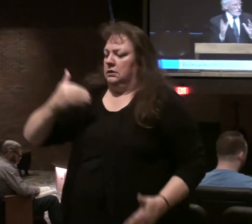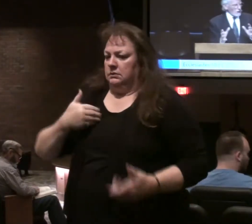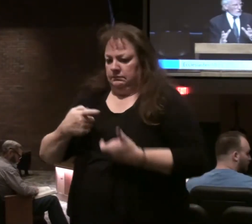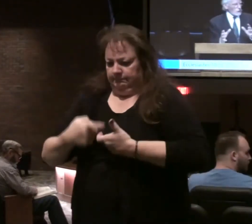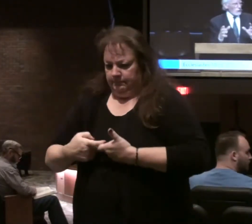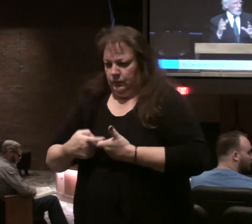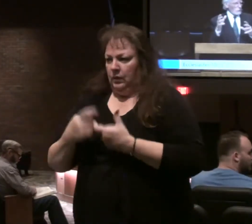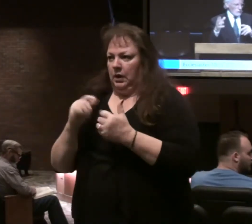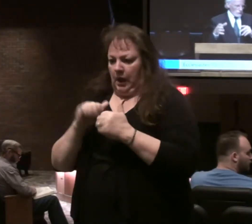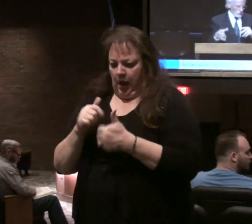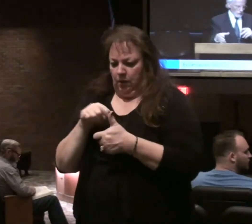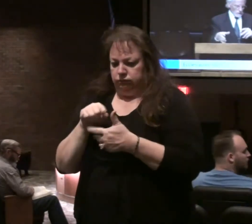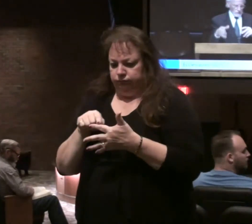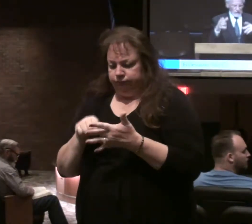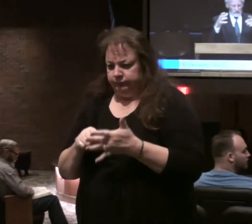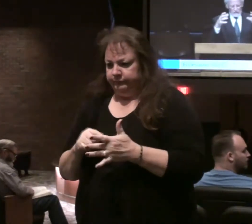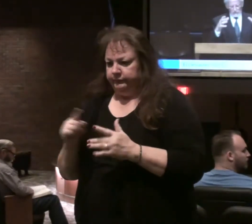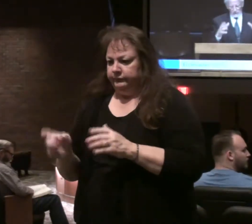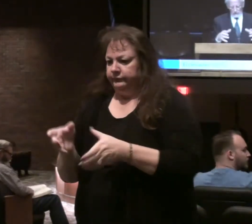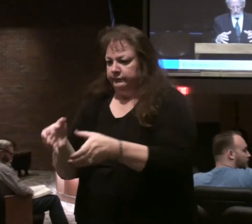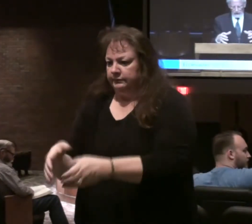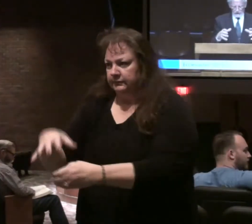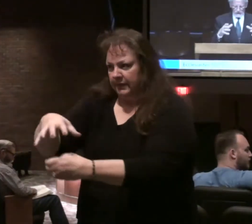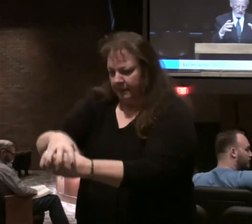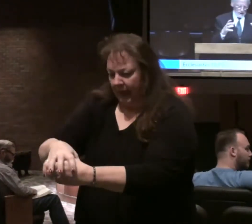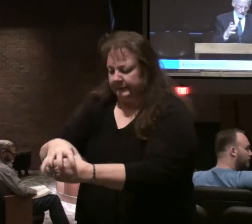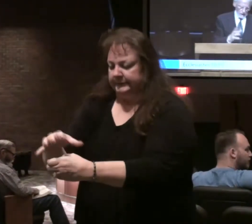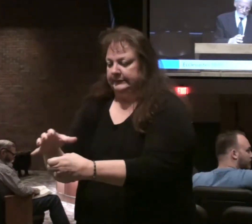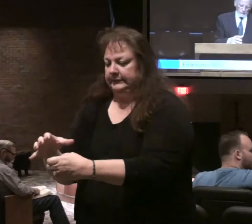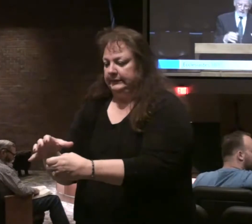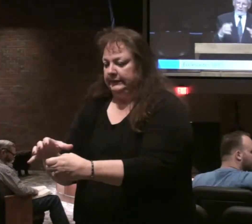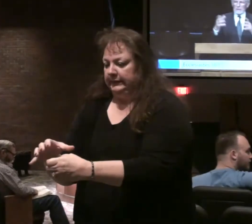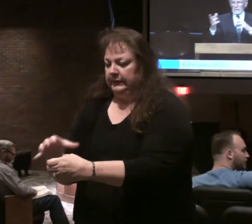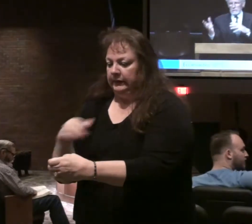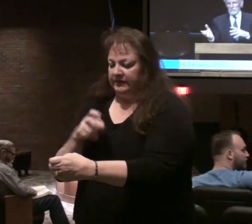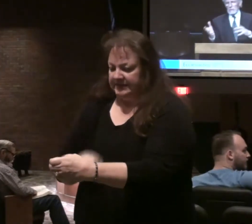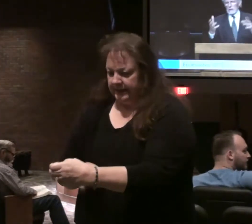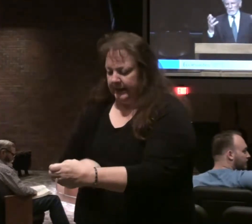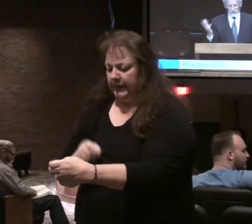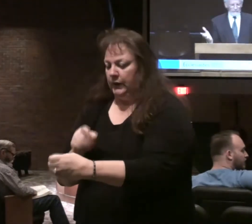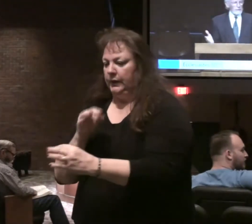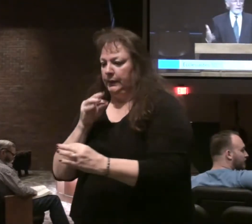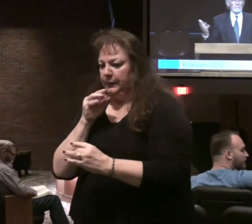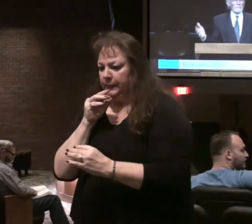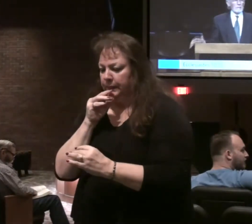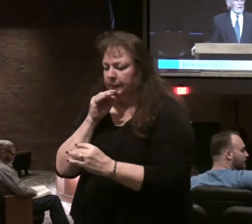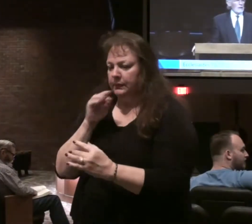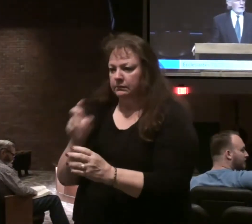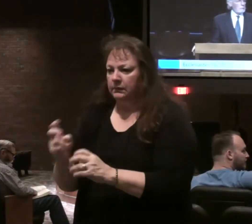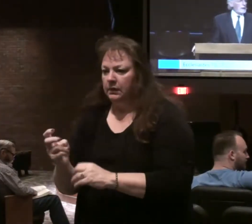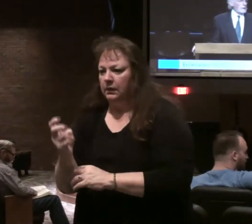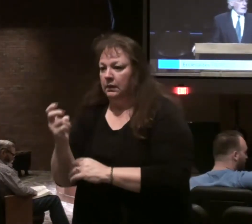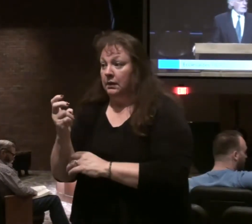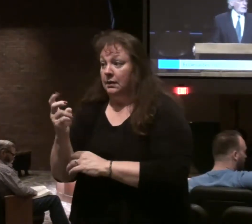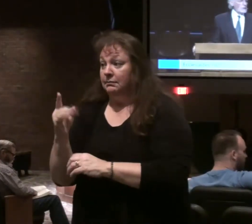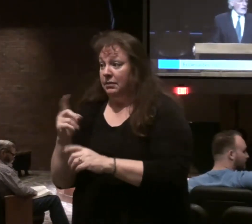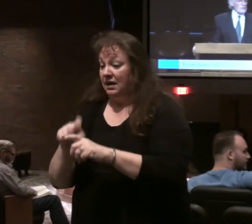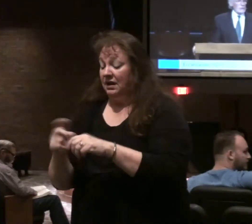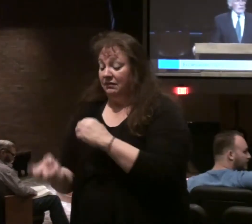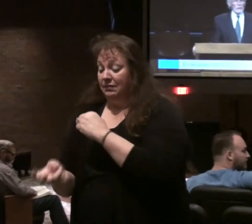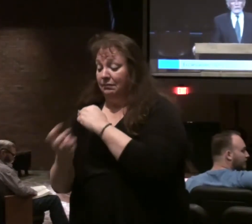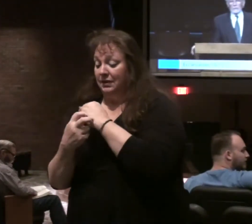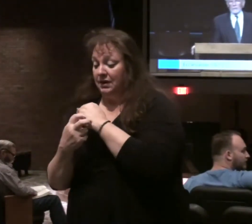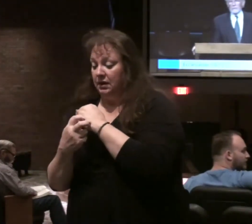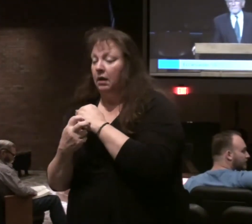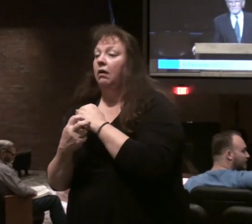that. Here's how you do it. You put the snake has to be in the basket. You have to be here. You do this. If you get bitten, then you decide